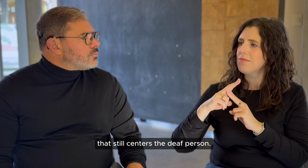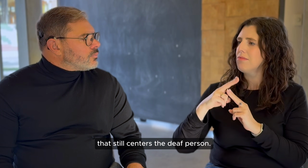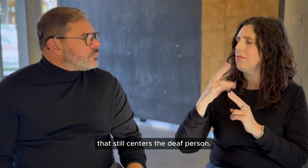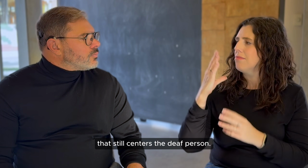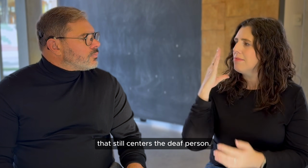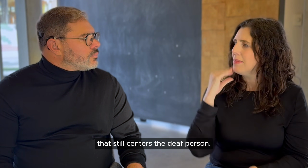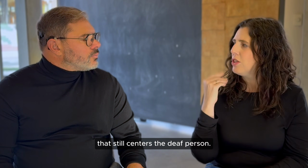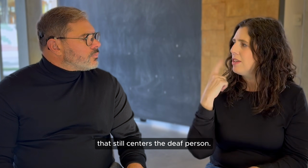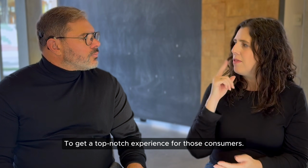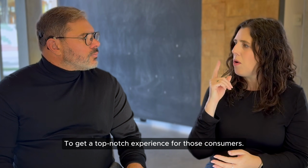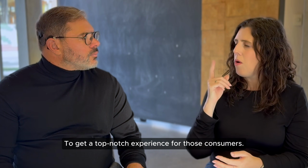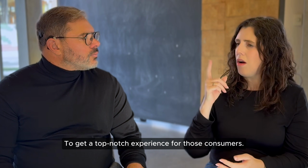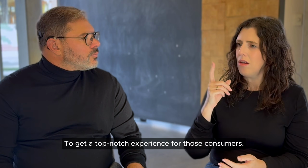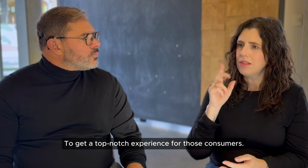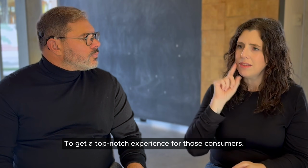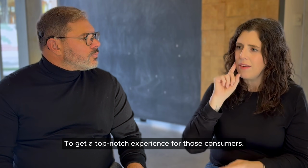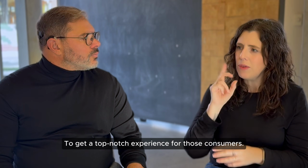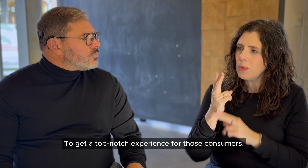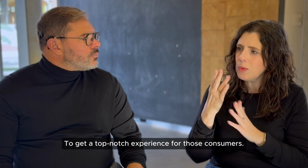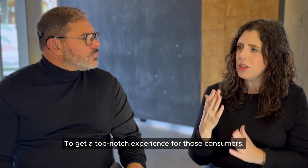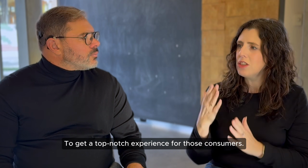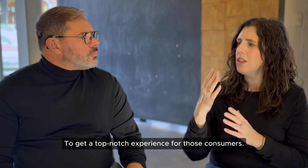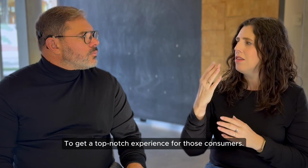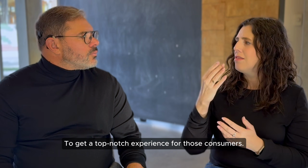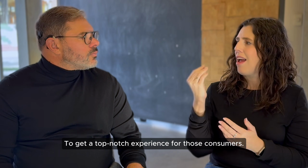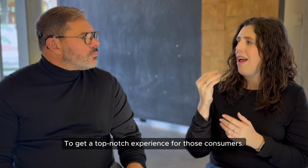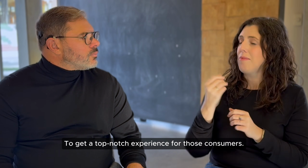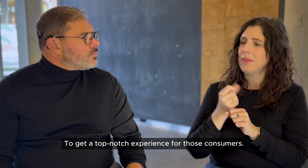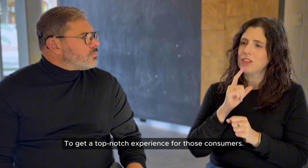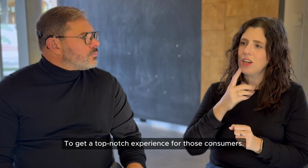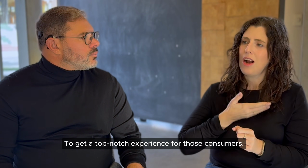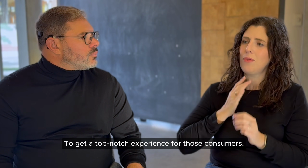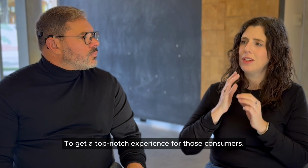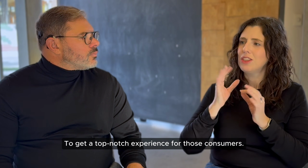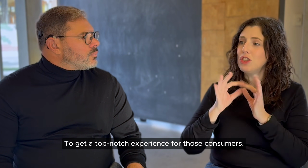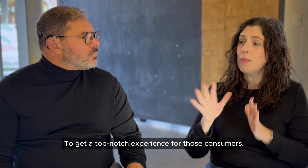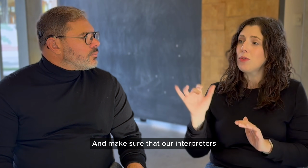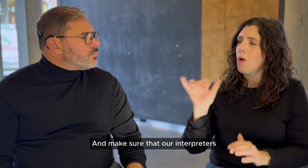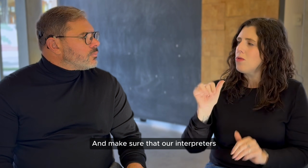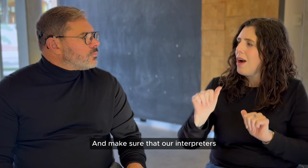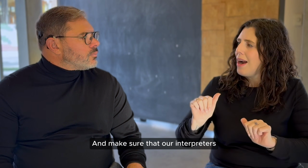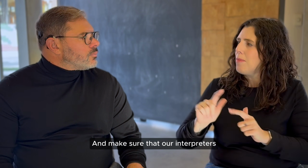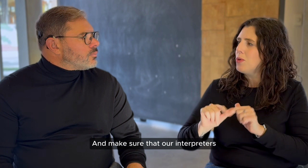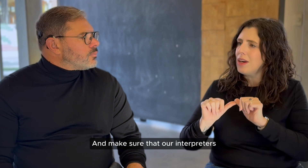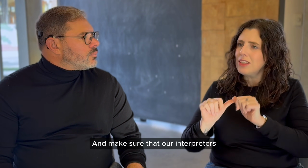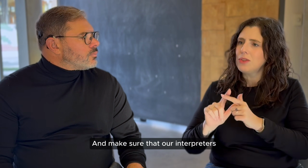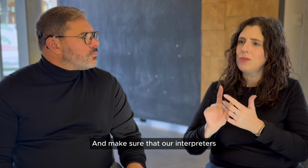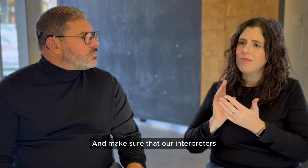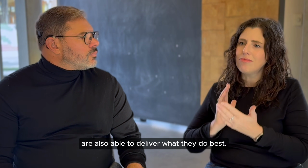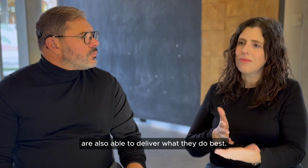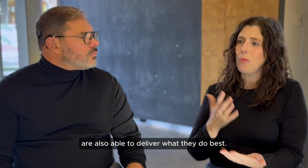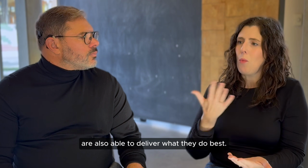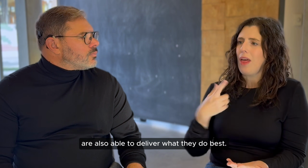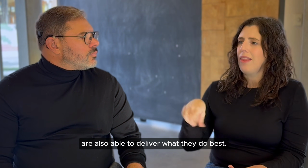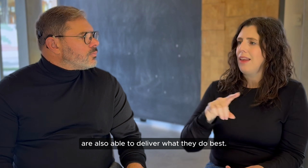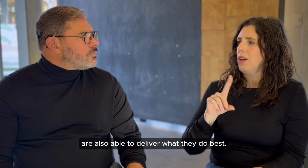deaf person to get a top-notch experience for those consumers, and make sure that our interpreters are also able to